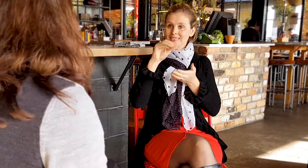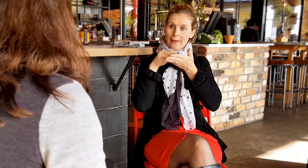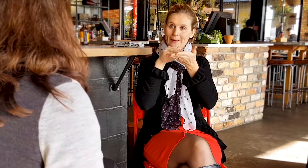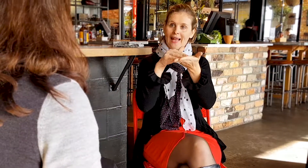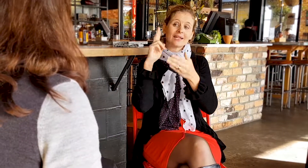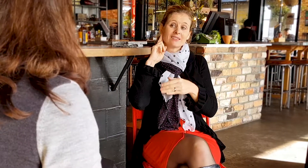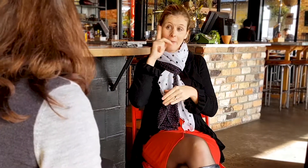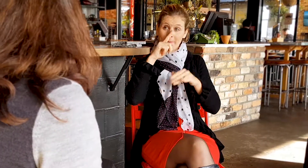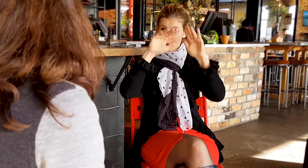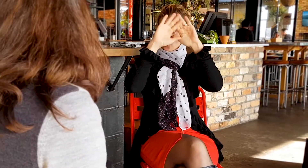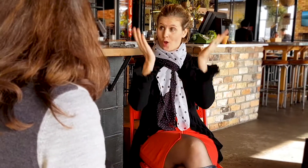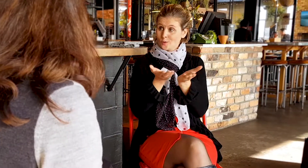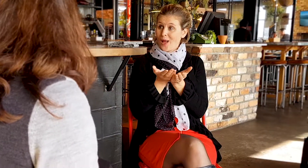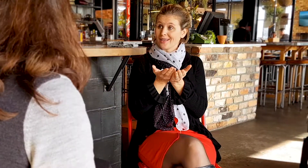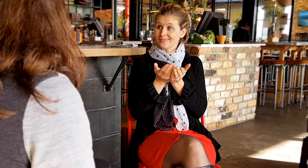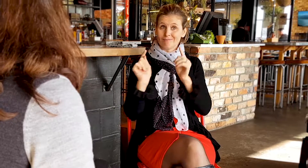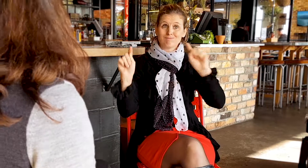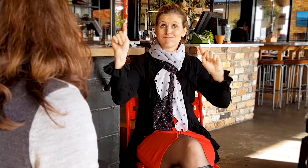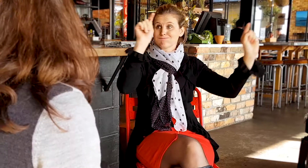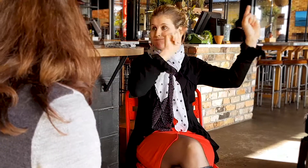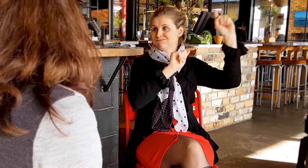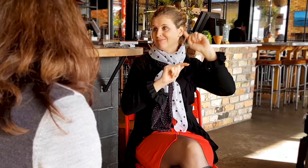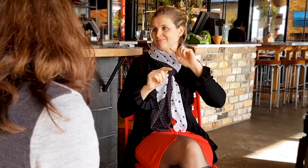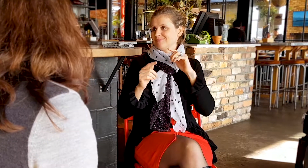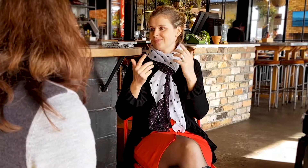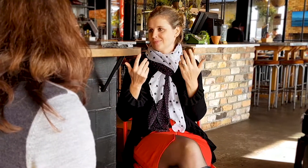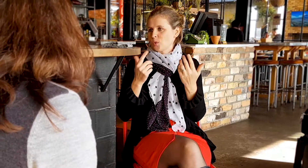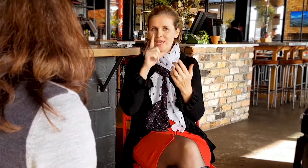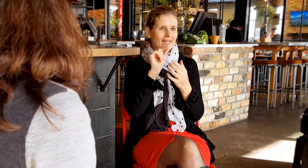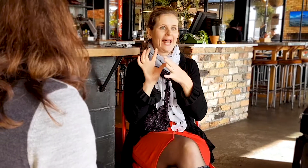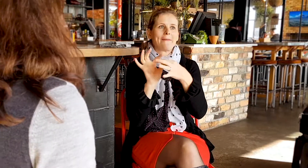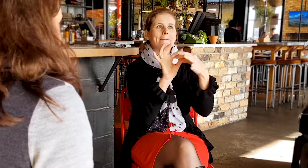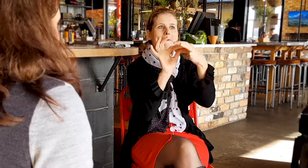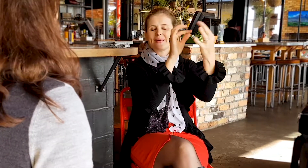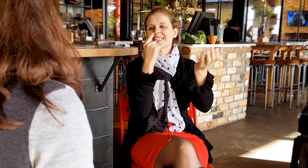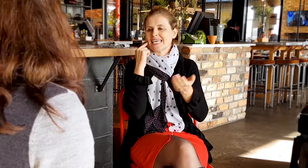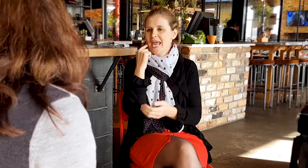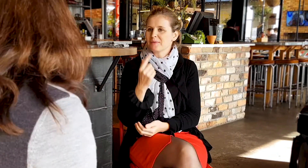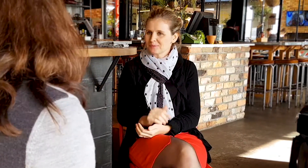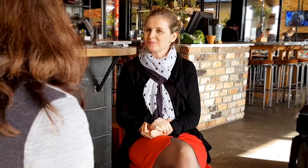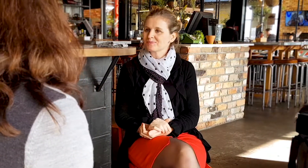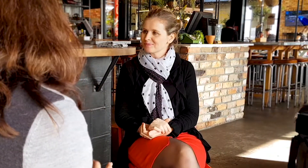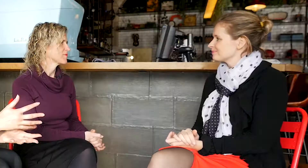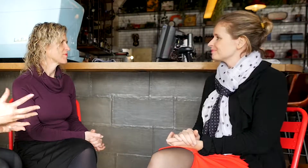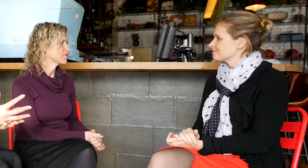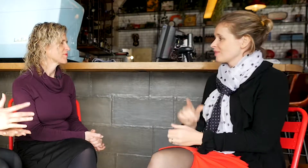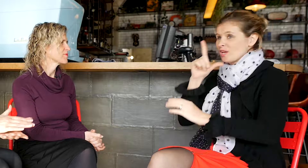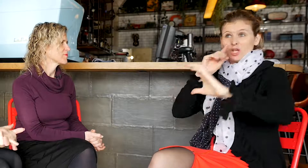the world. There are 70 million deaf throughout the world. So, you know, making those connections and keeping